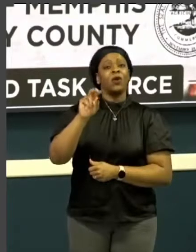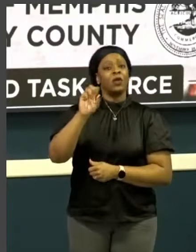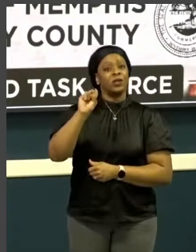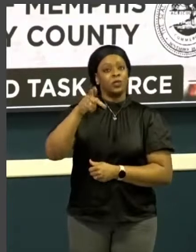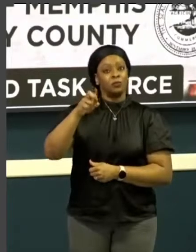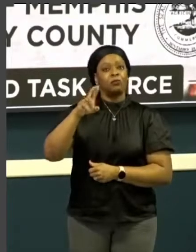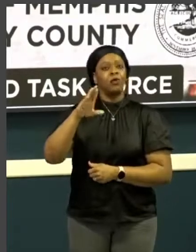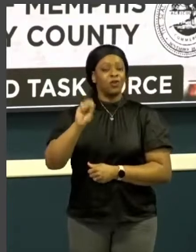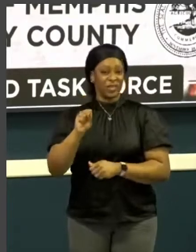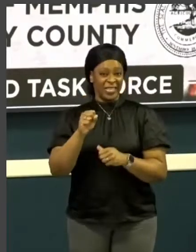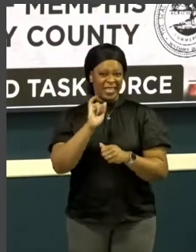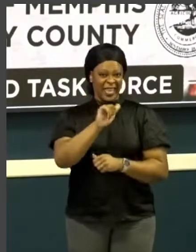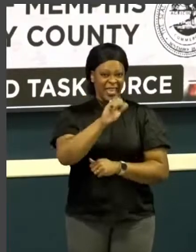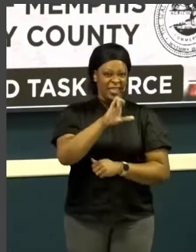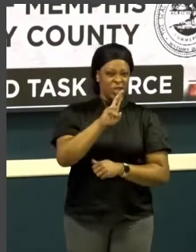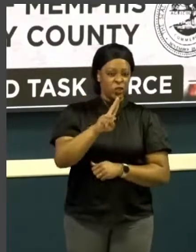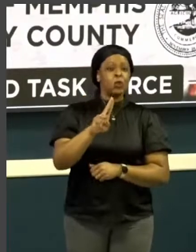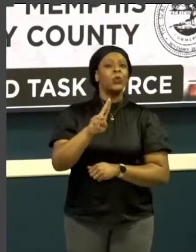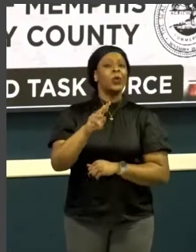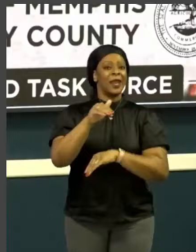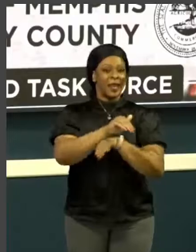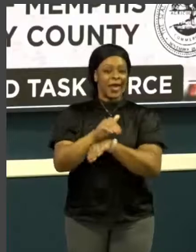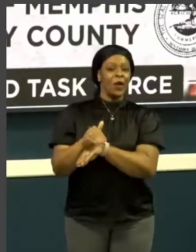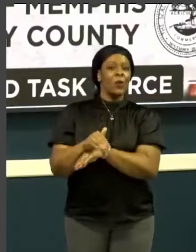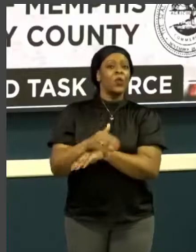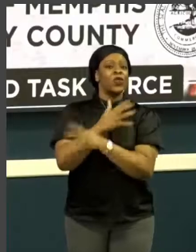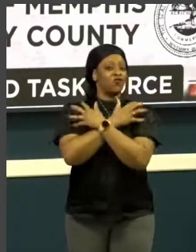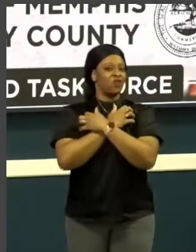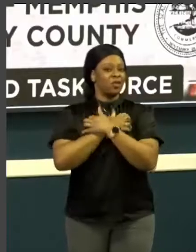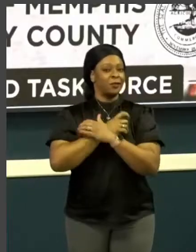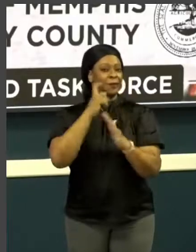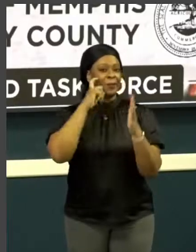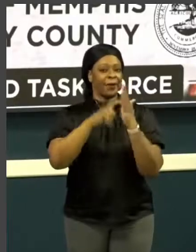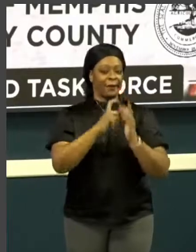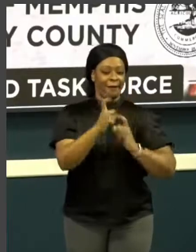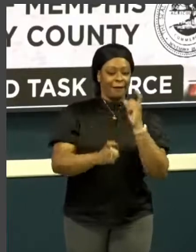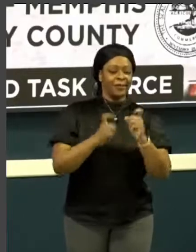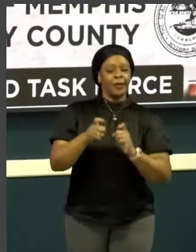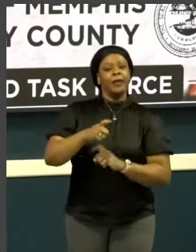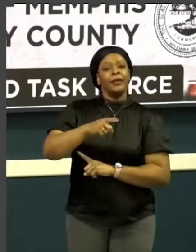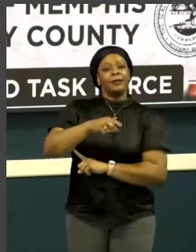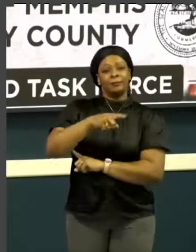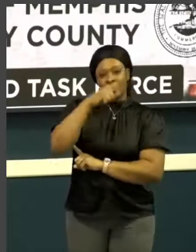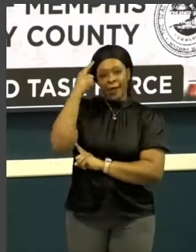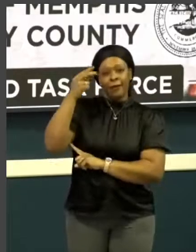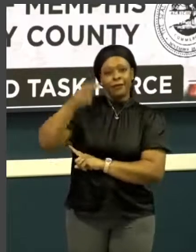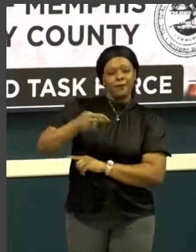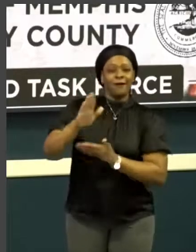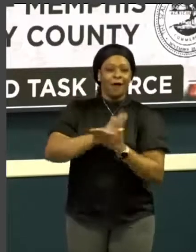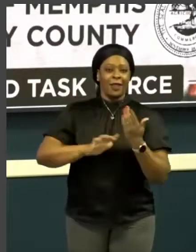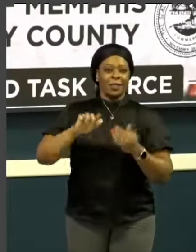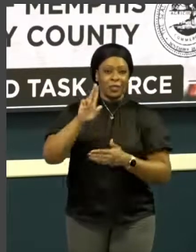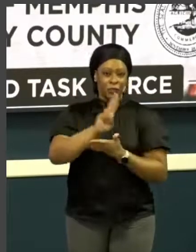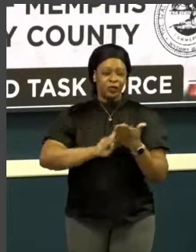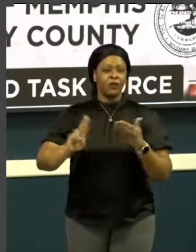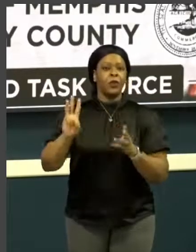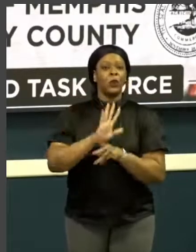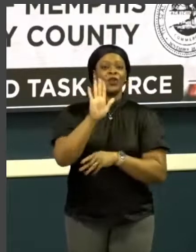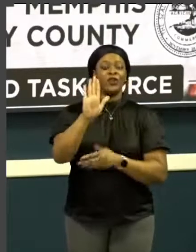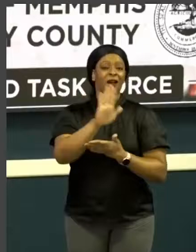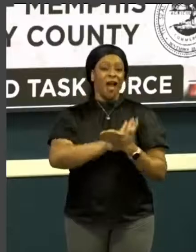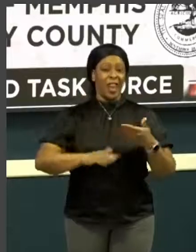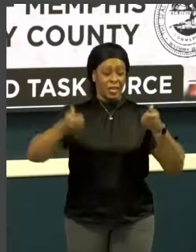HBCU night, when the Grizzlies recognize the contributions of historically Black colleges and universities. Wear your